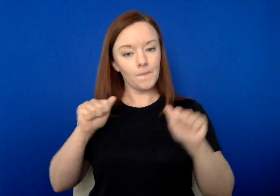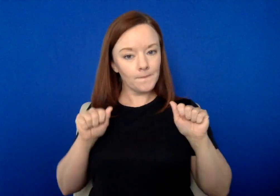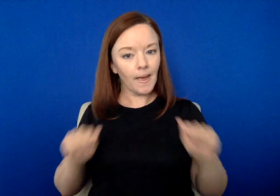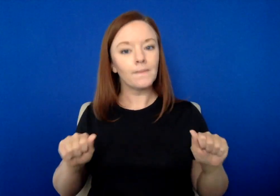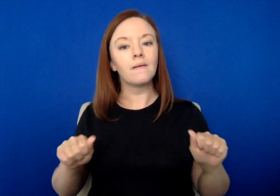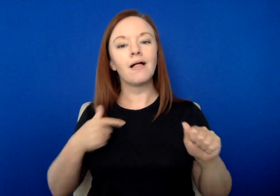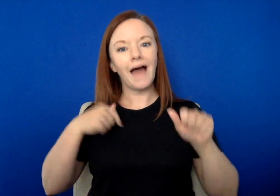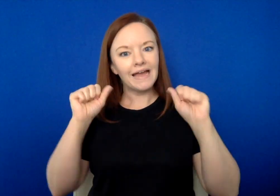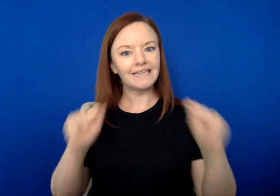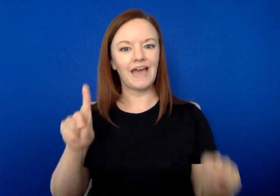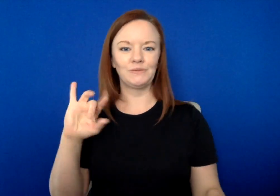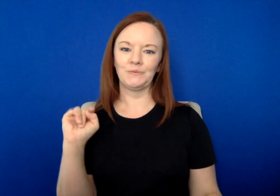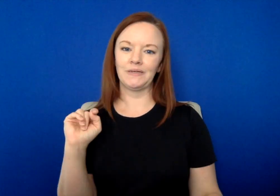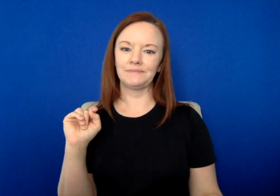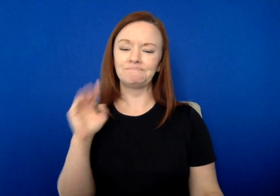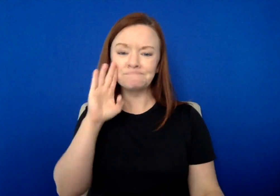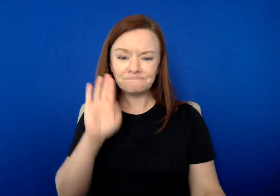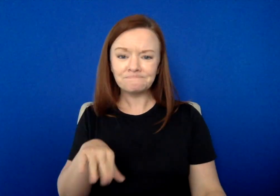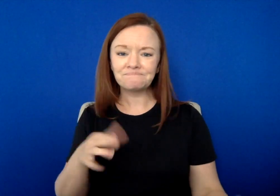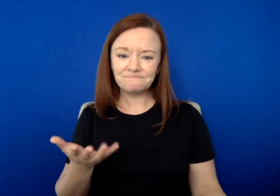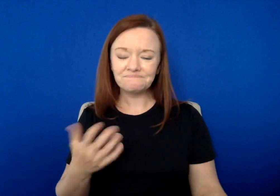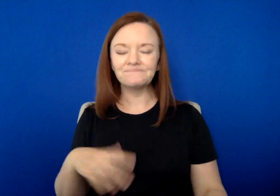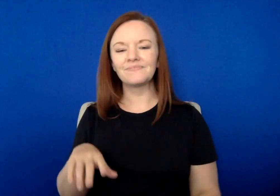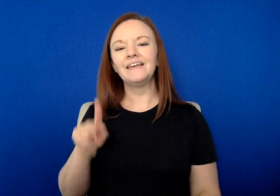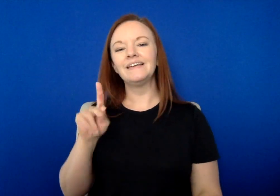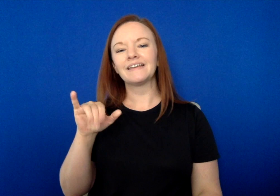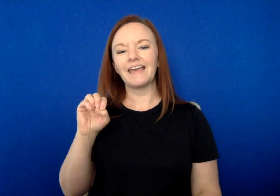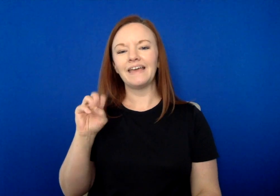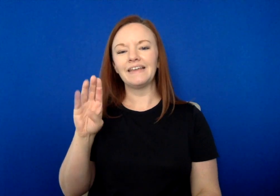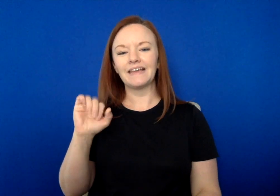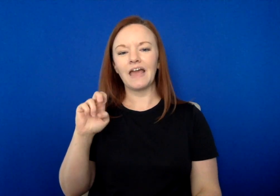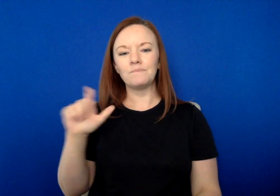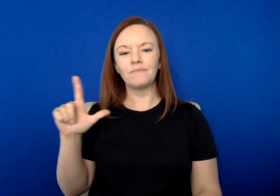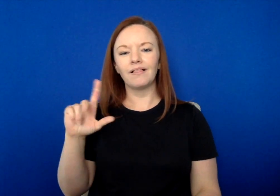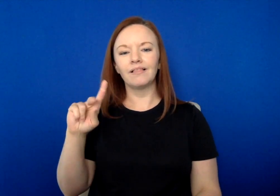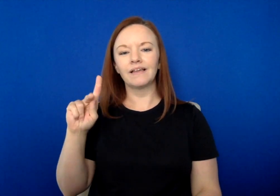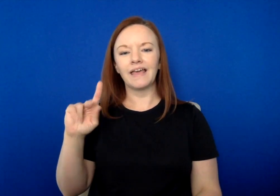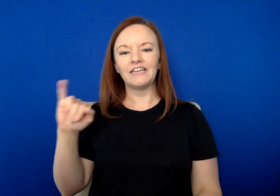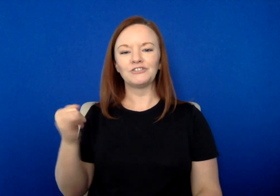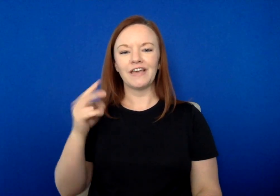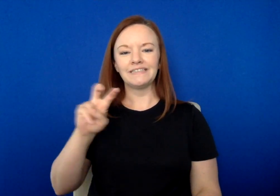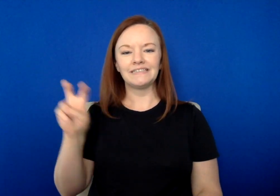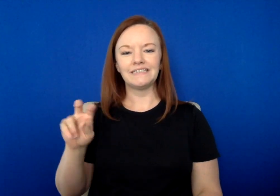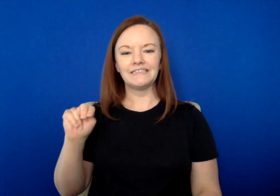capable. I can do this, Katie Campbell, KJZZ News, Phoenix.